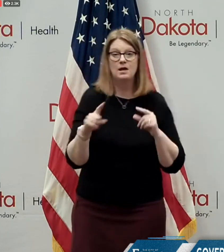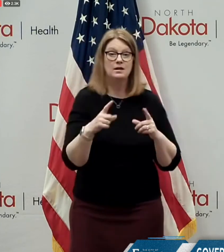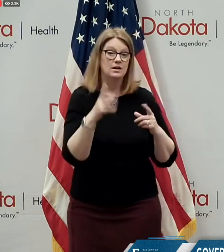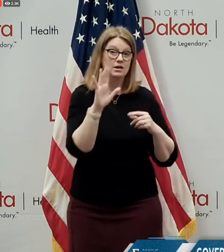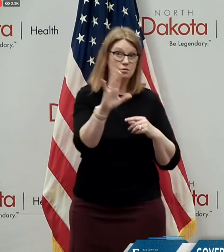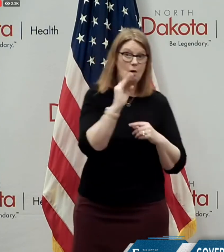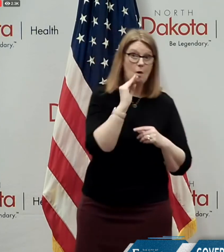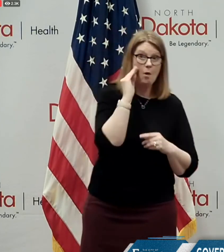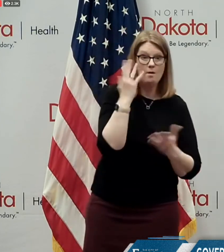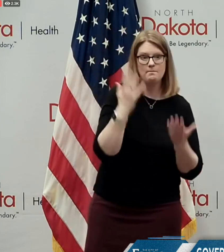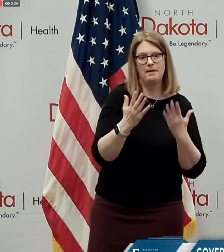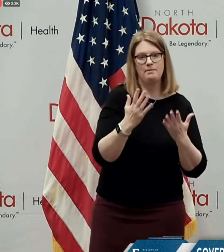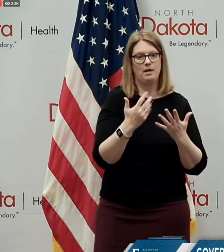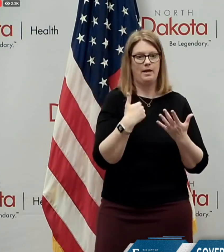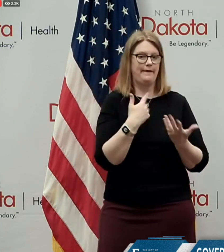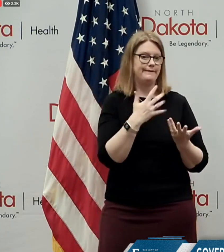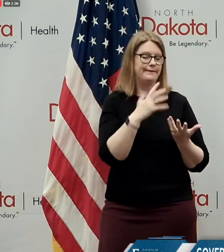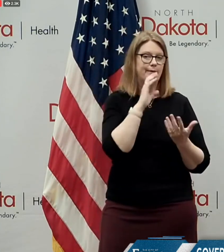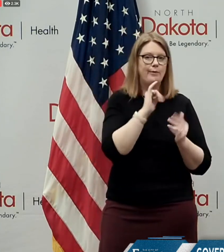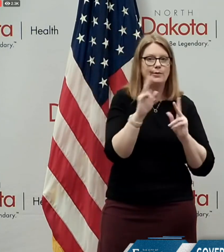adults or people that may have underlying health